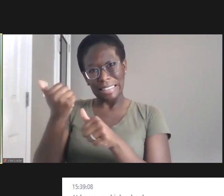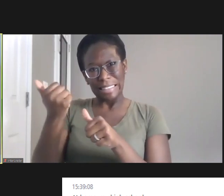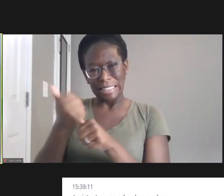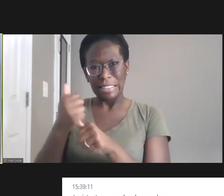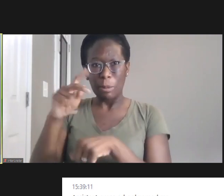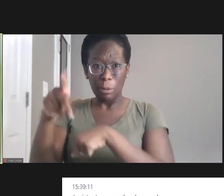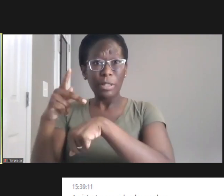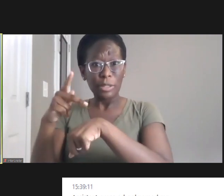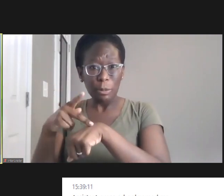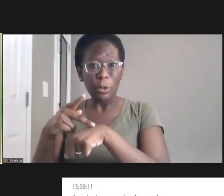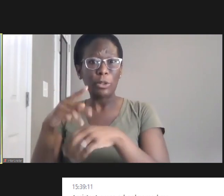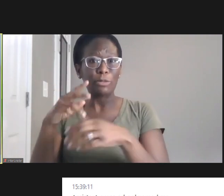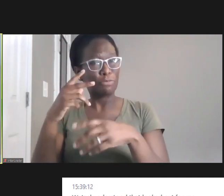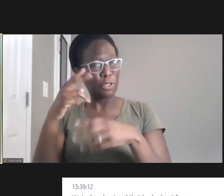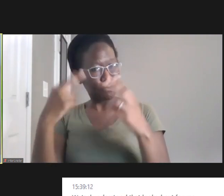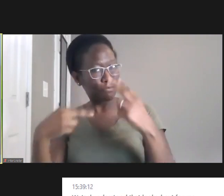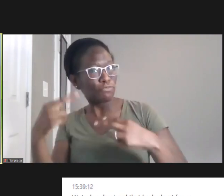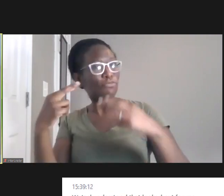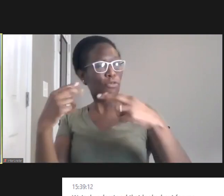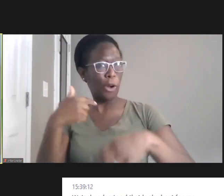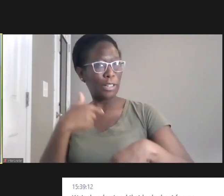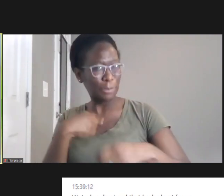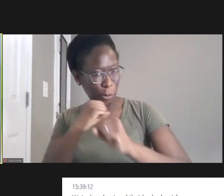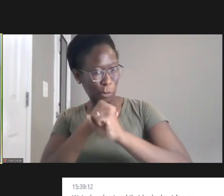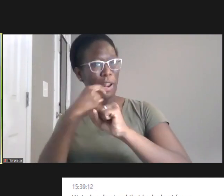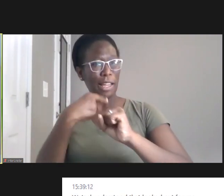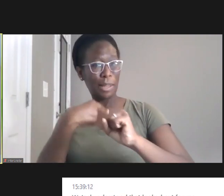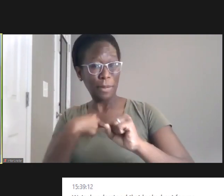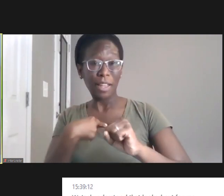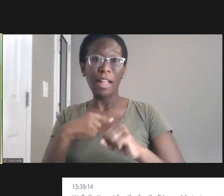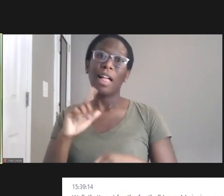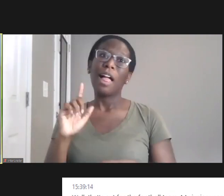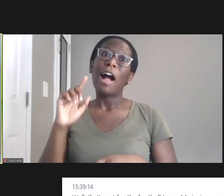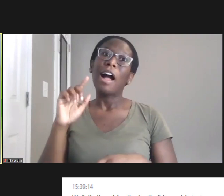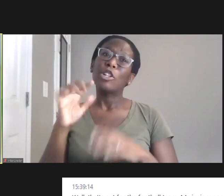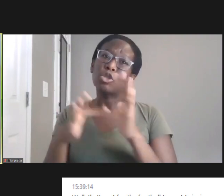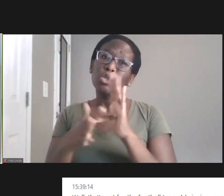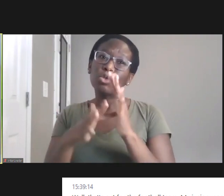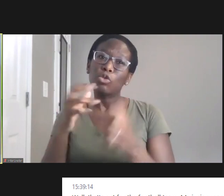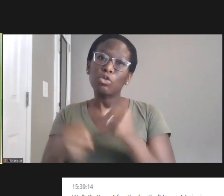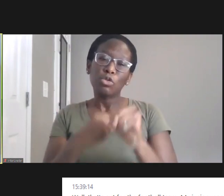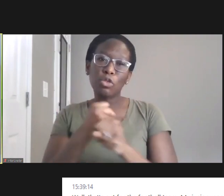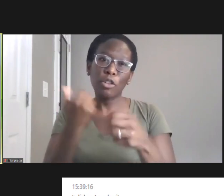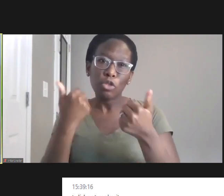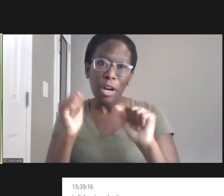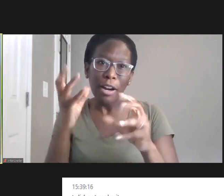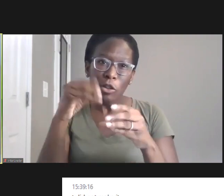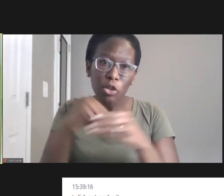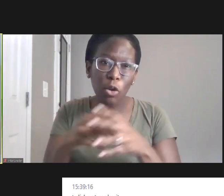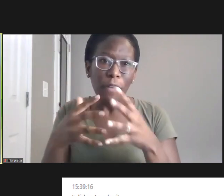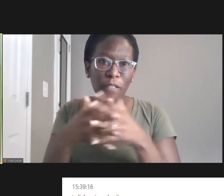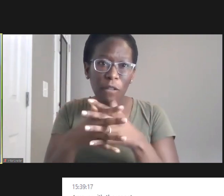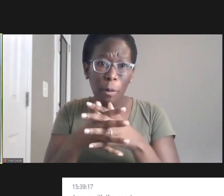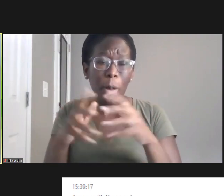tried for the football team my junior year and did not make it, he arranged with the coach for me to be a manager.